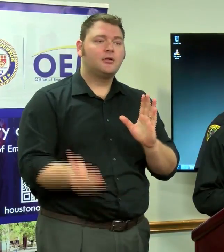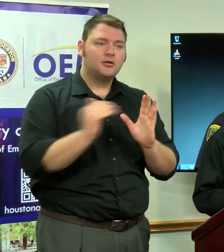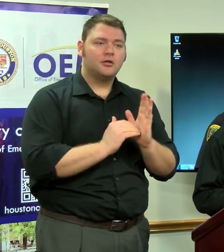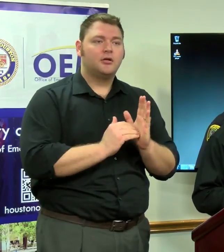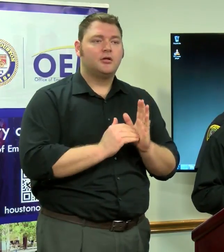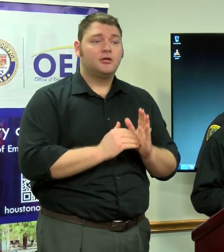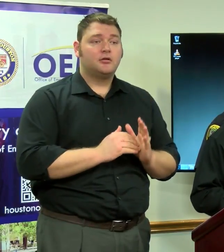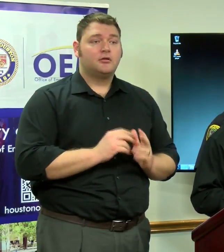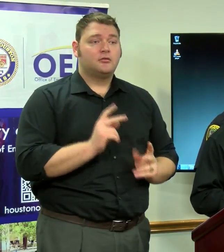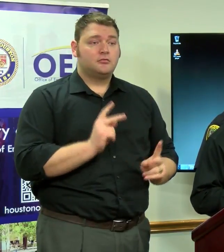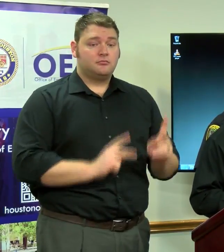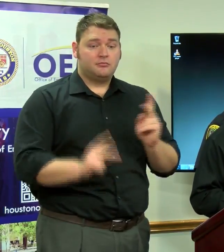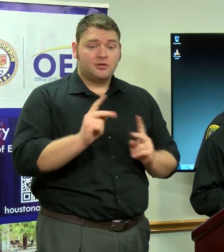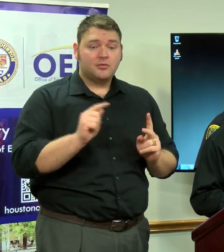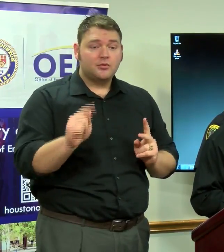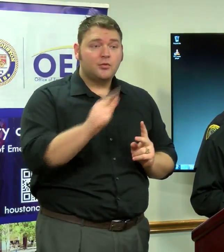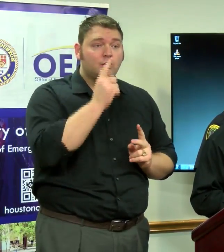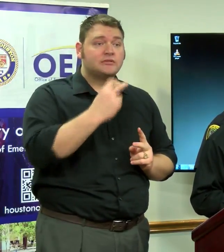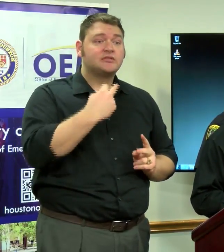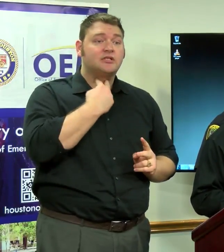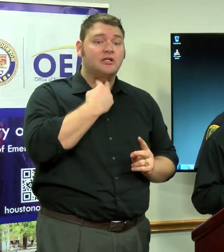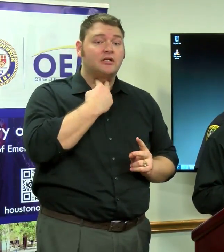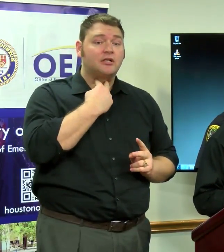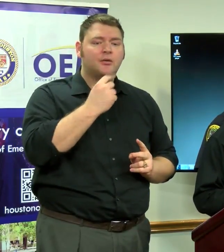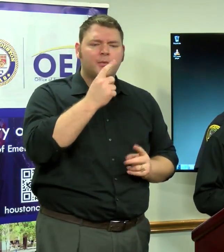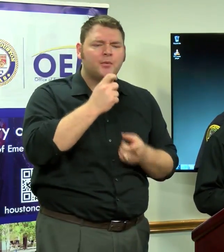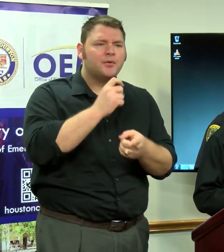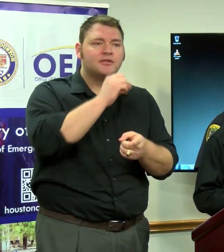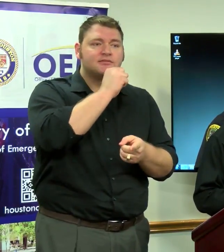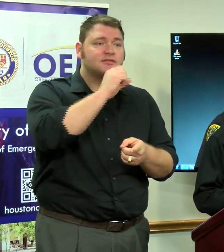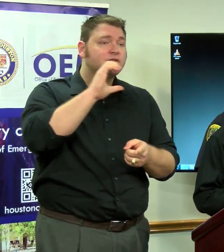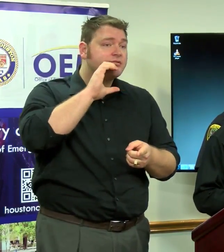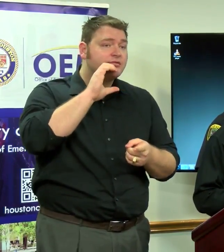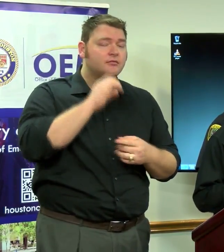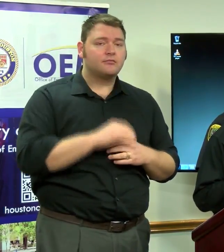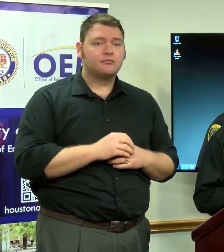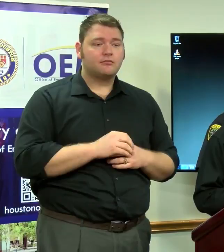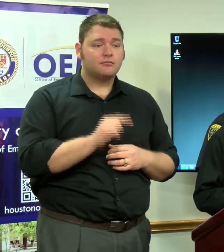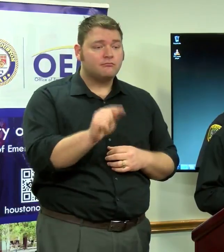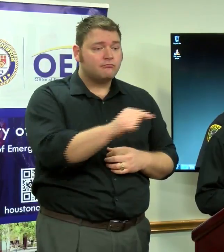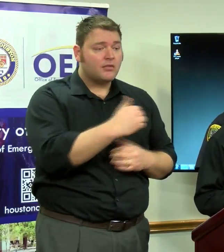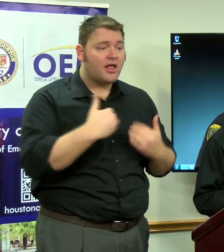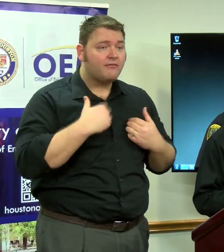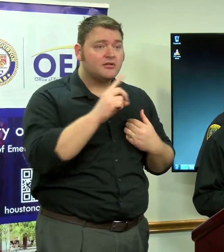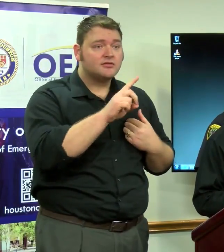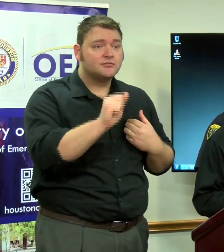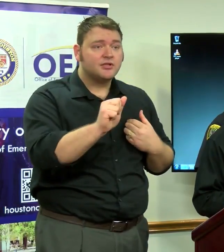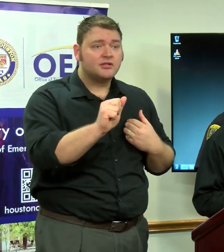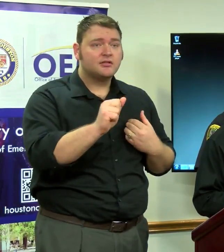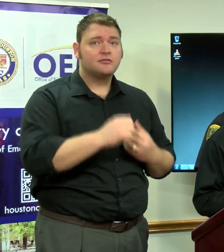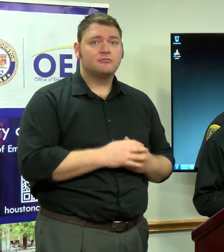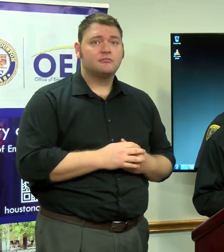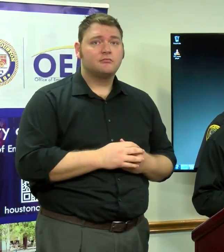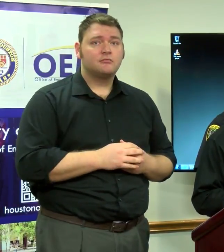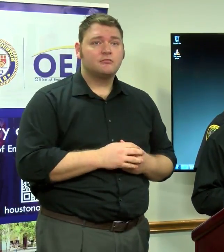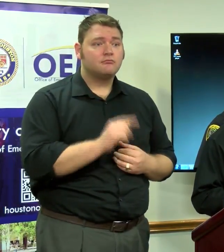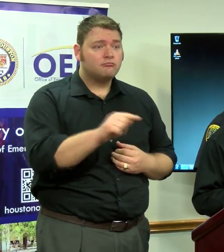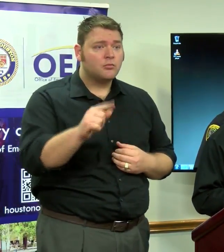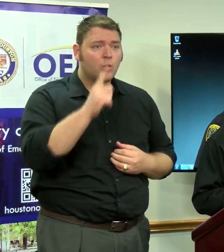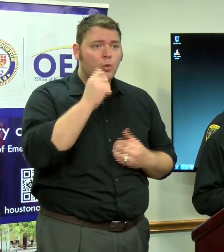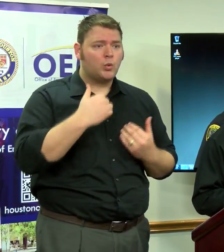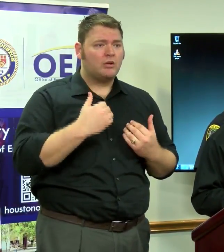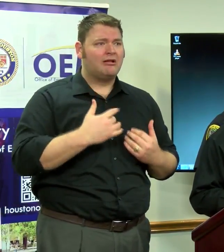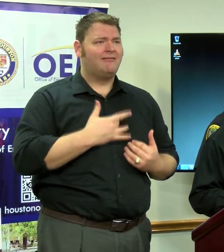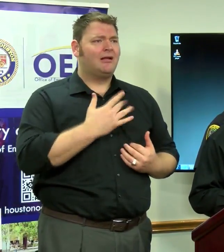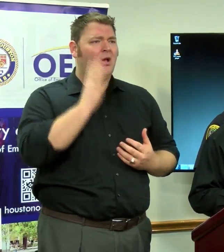rescue people, especially seniors, those with disabilities, those in life-threatening situations. Okay, that